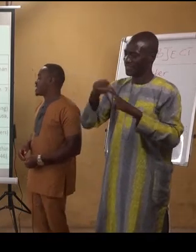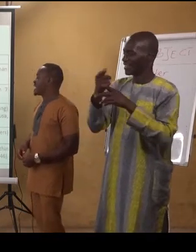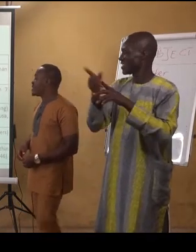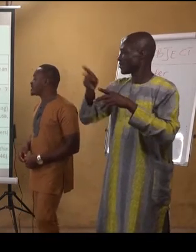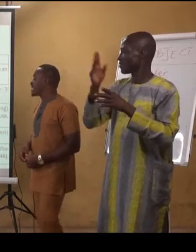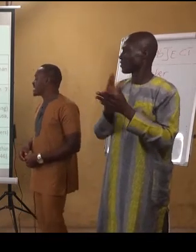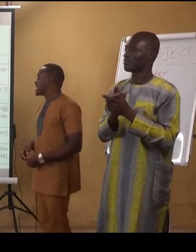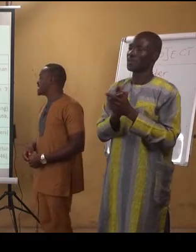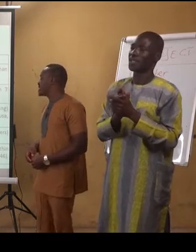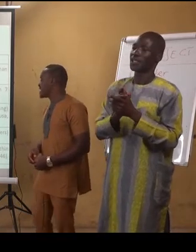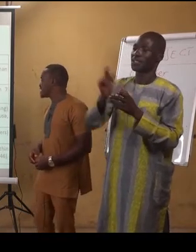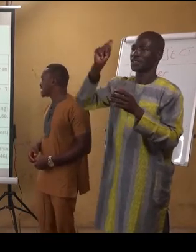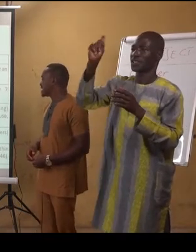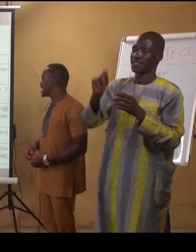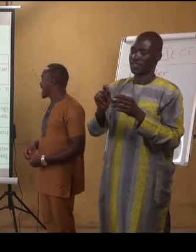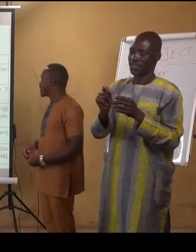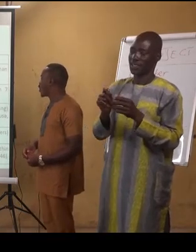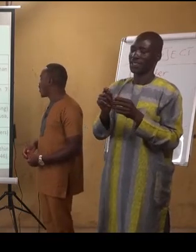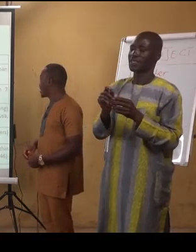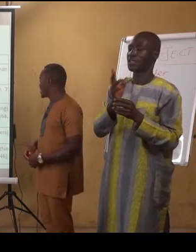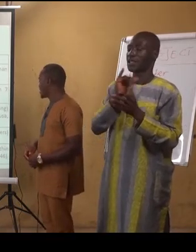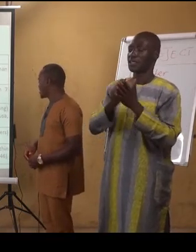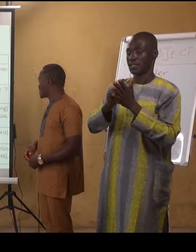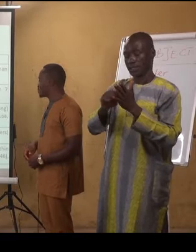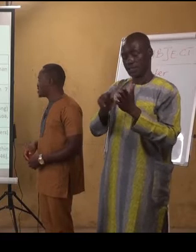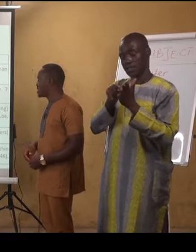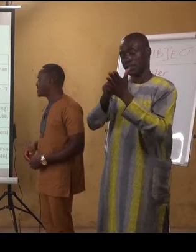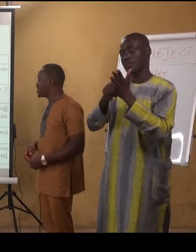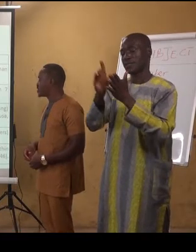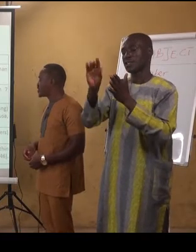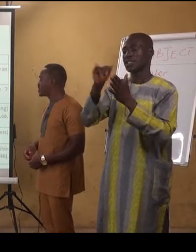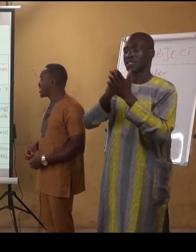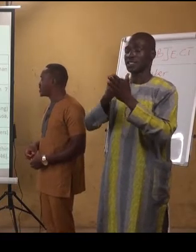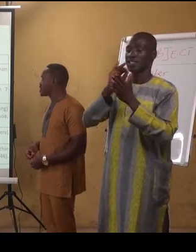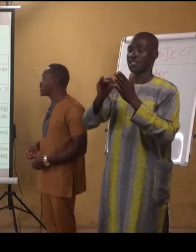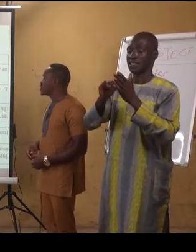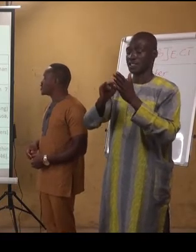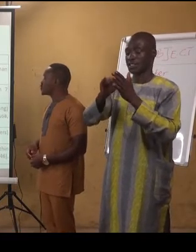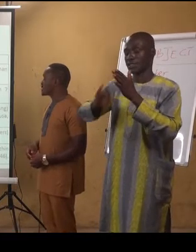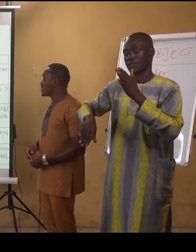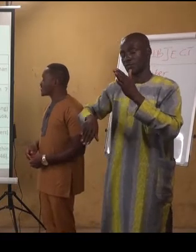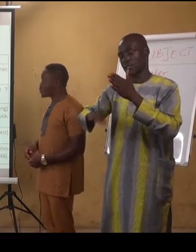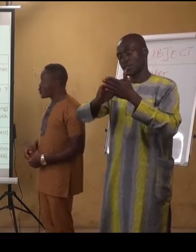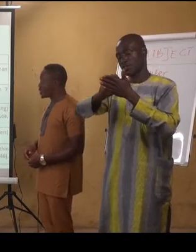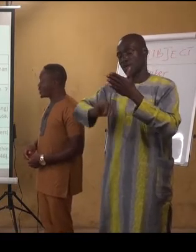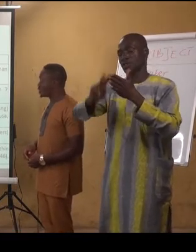format. The ampersand identifies data that are long integers within the range of minus